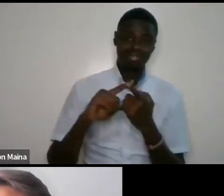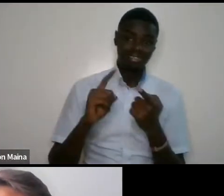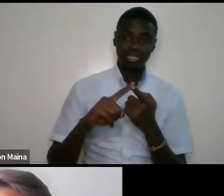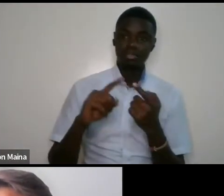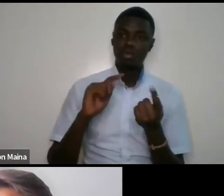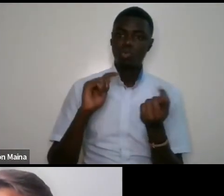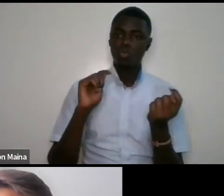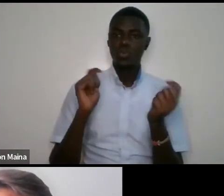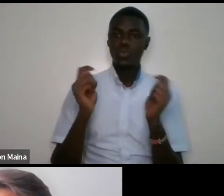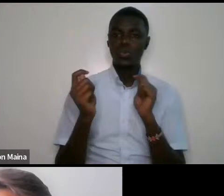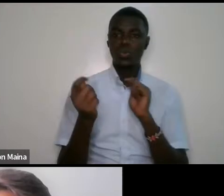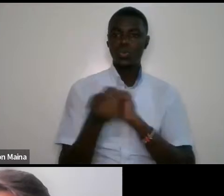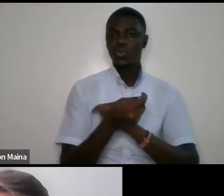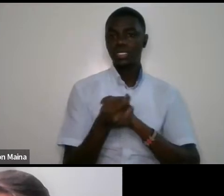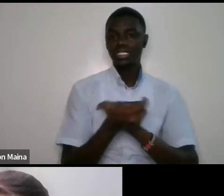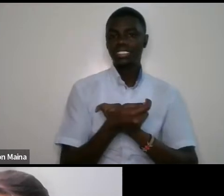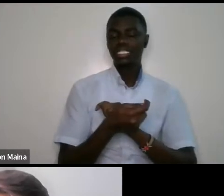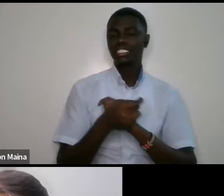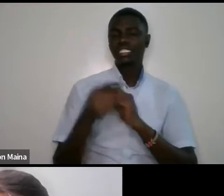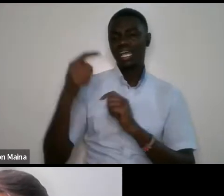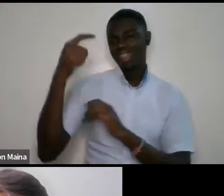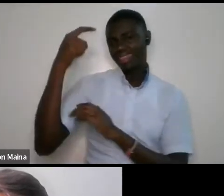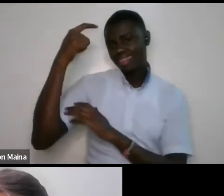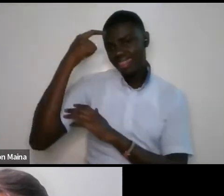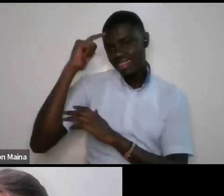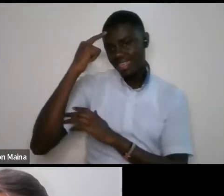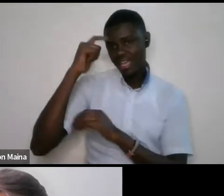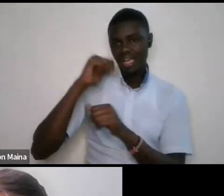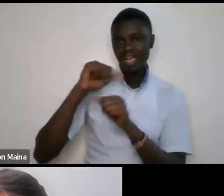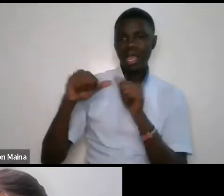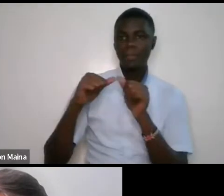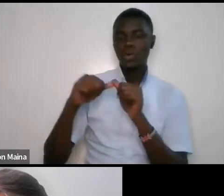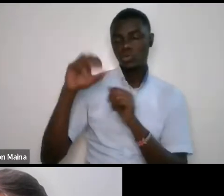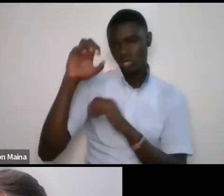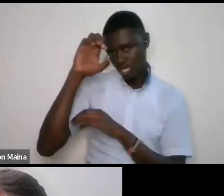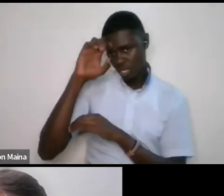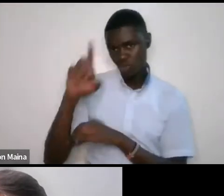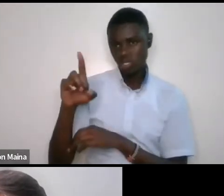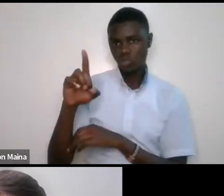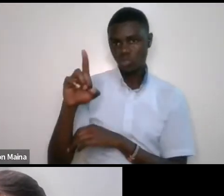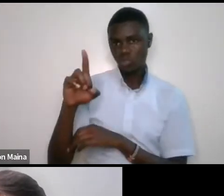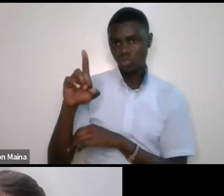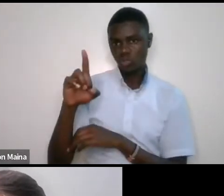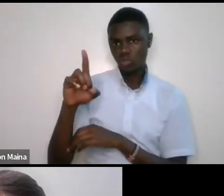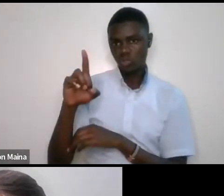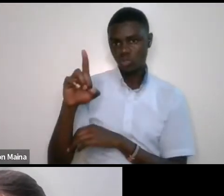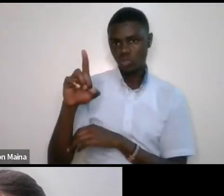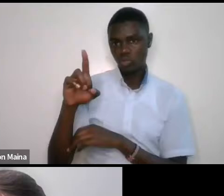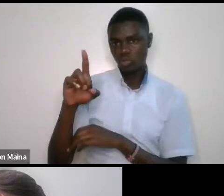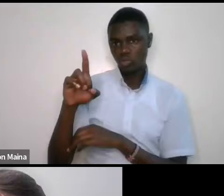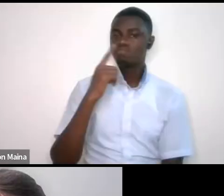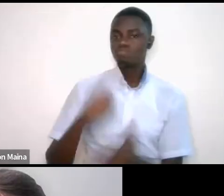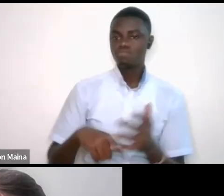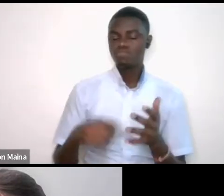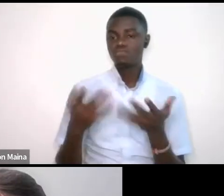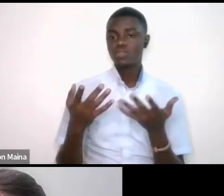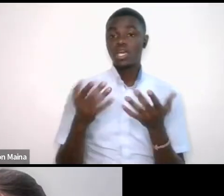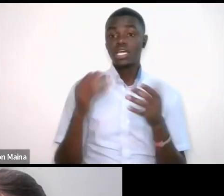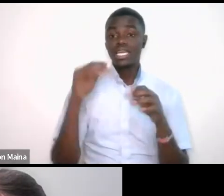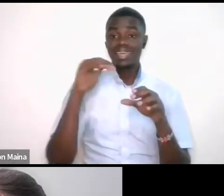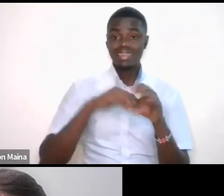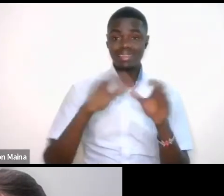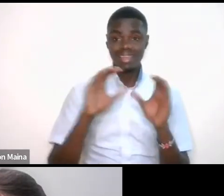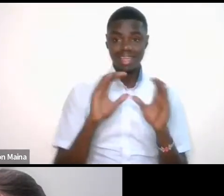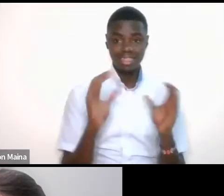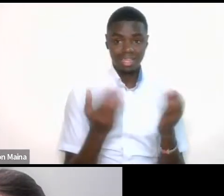about education, John Dewey said that if you're born in a class, you can enjoy social